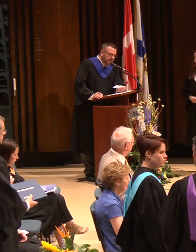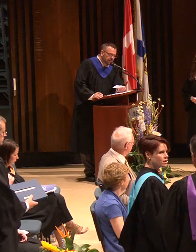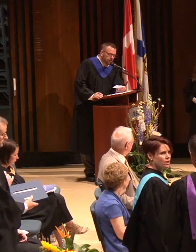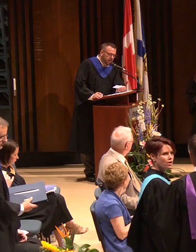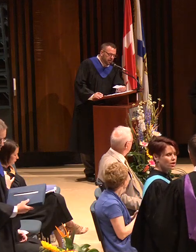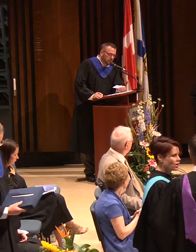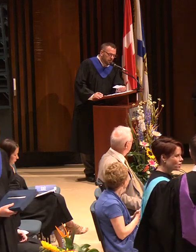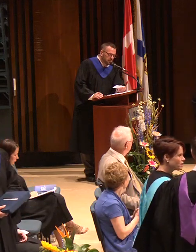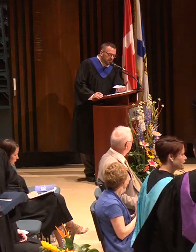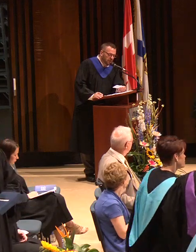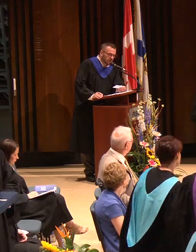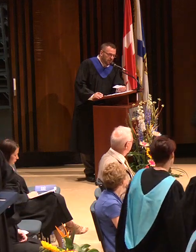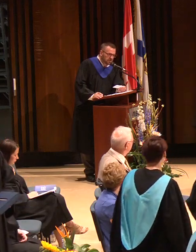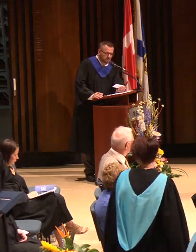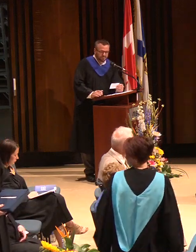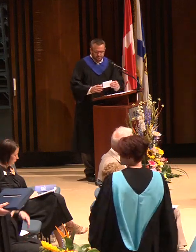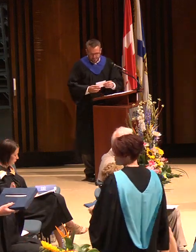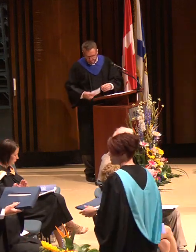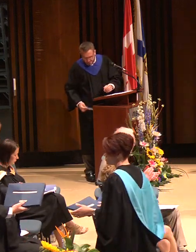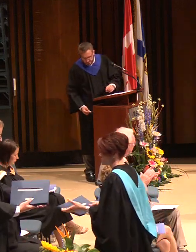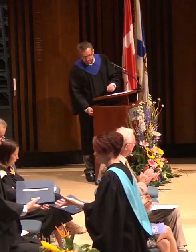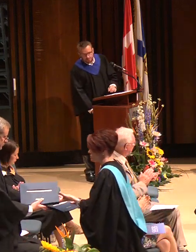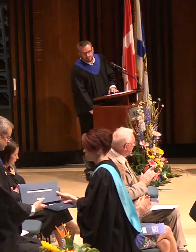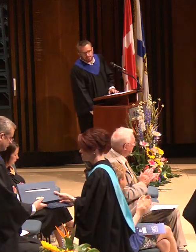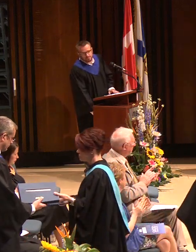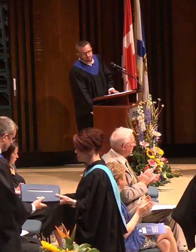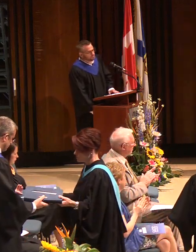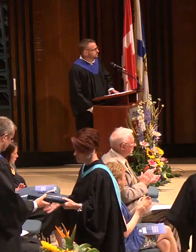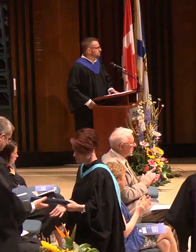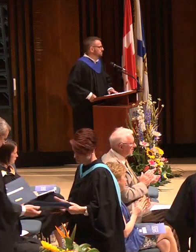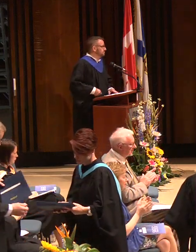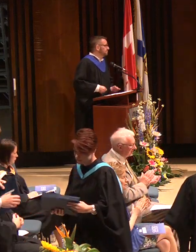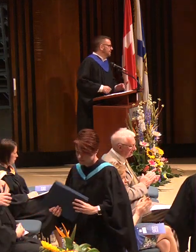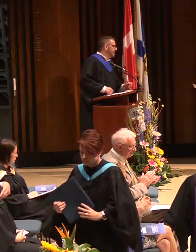Carly Kivarego with honors.